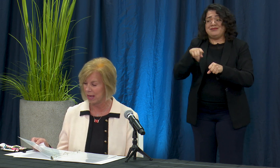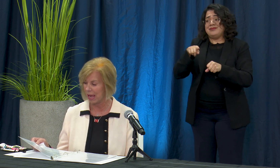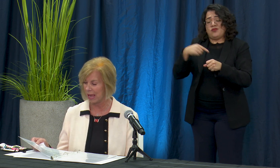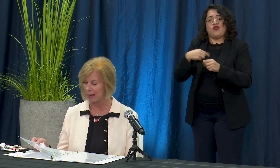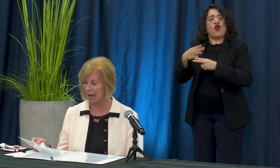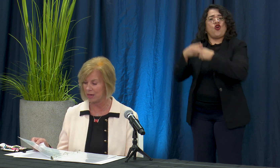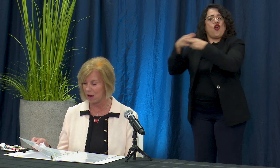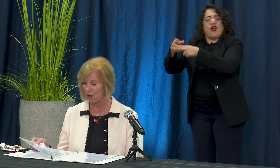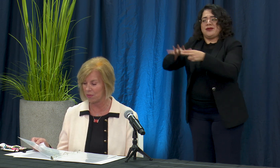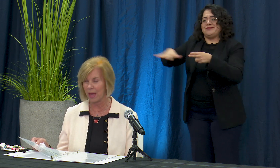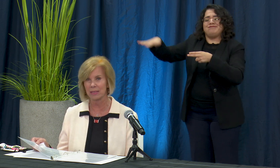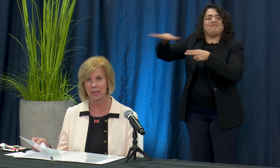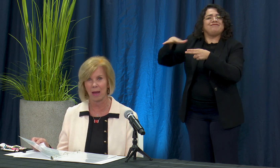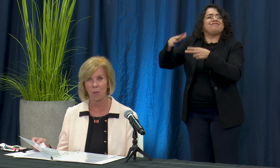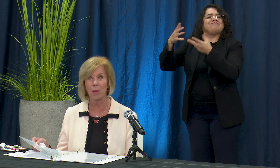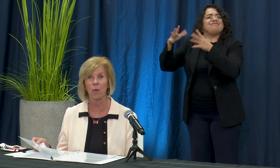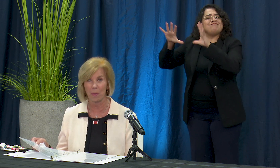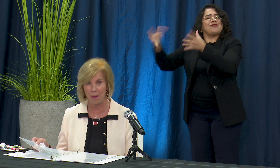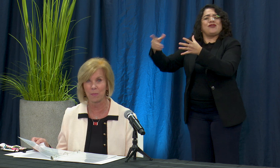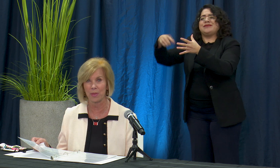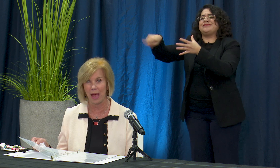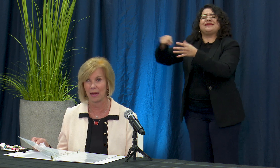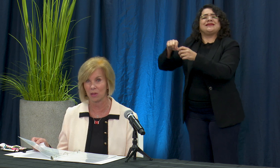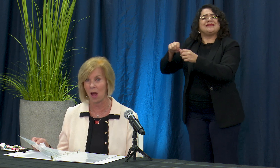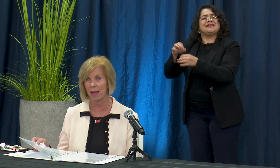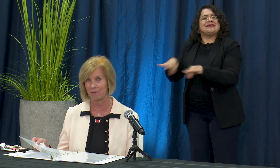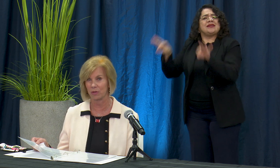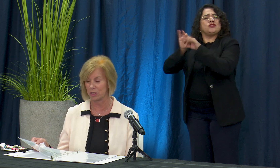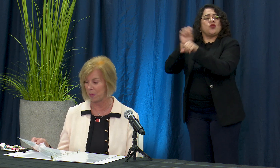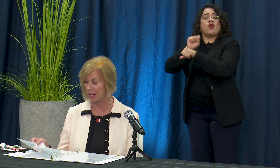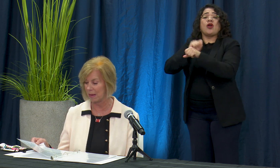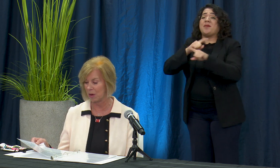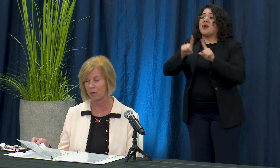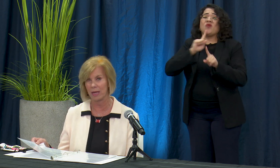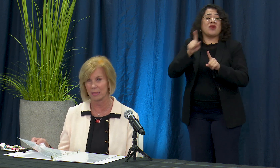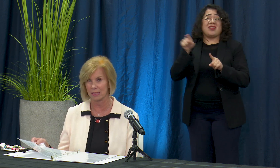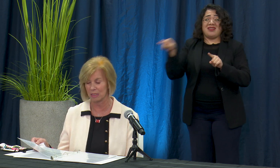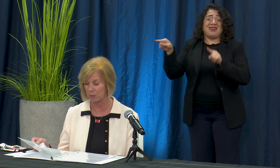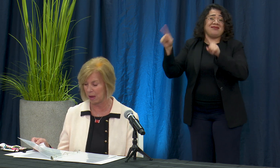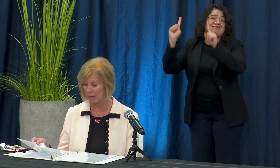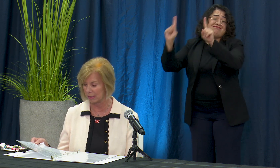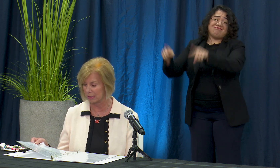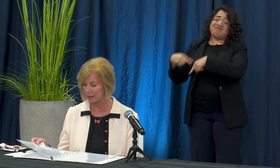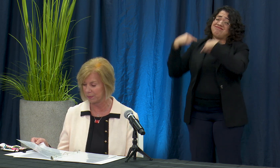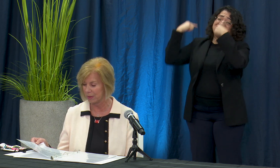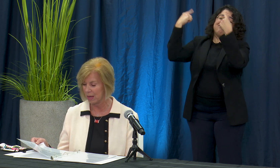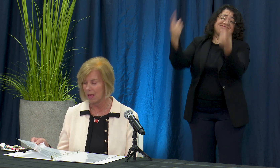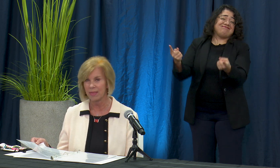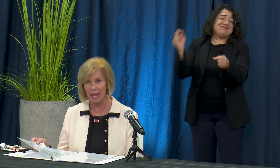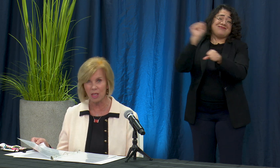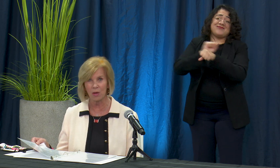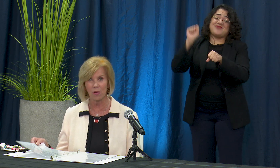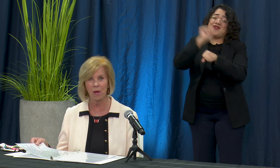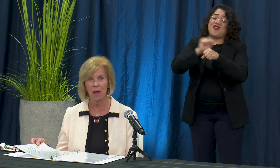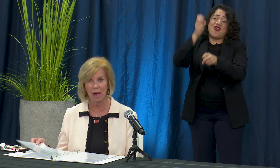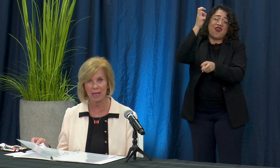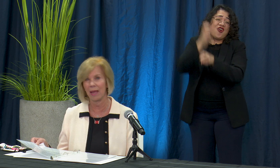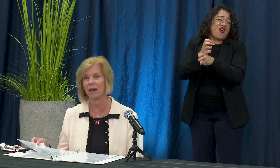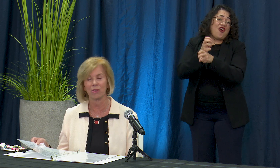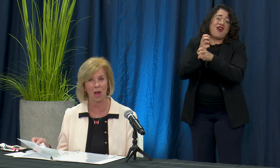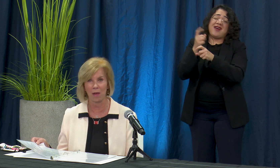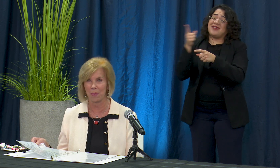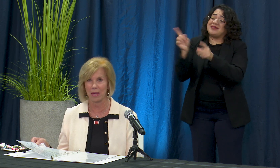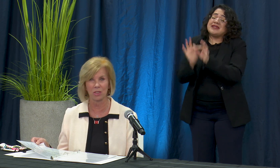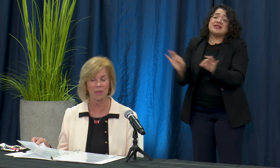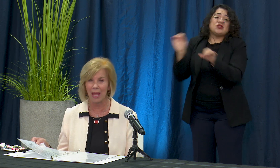essential. And I know that we will remember that long after this pandemic crisis is behind us. Thank you